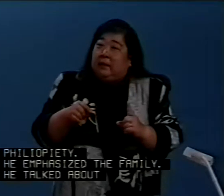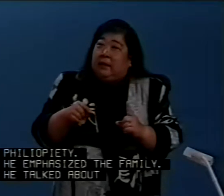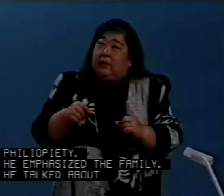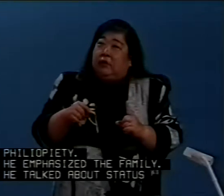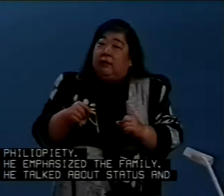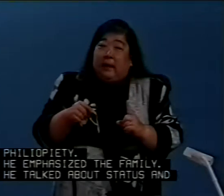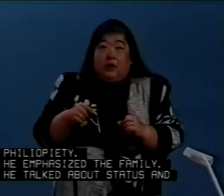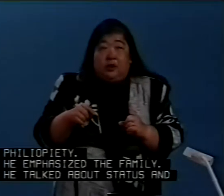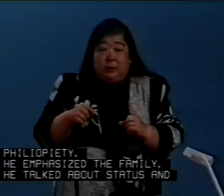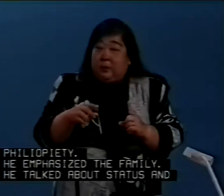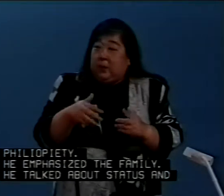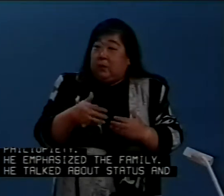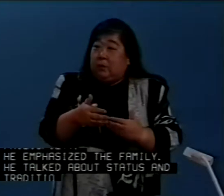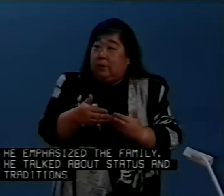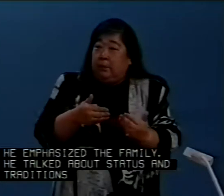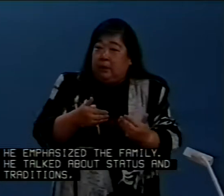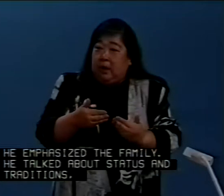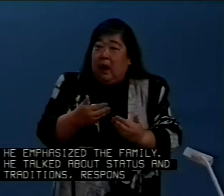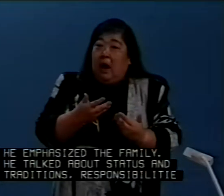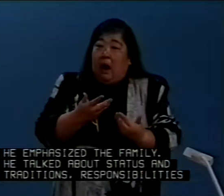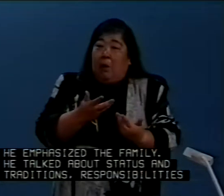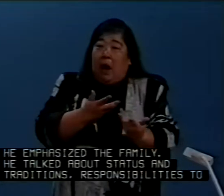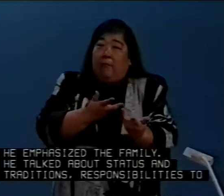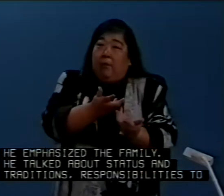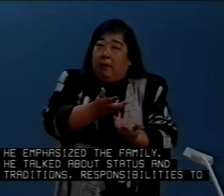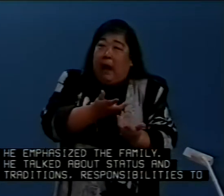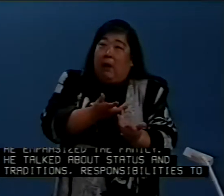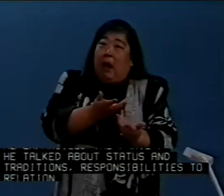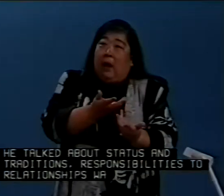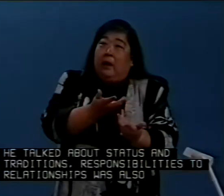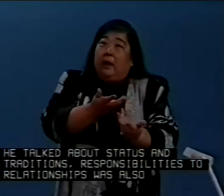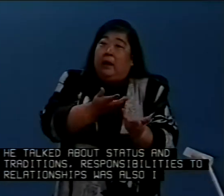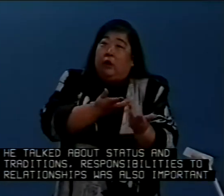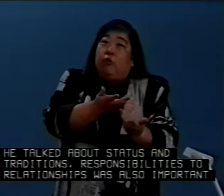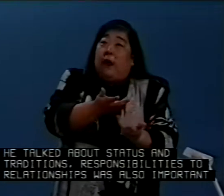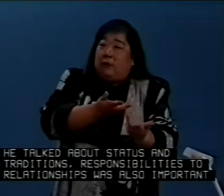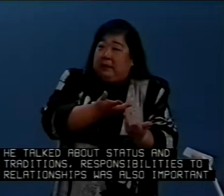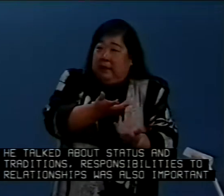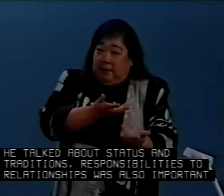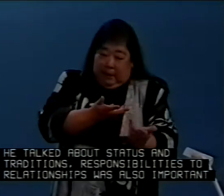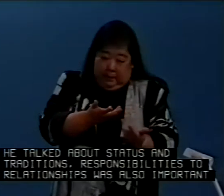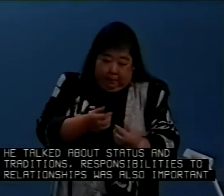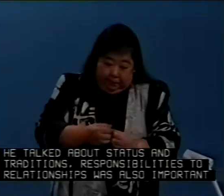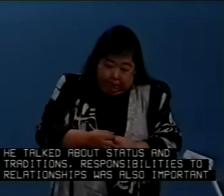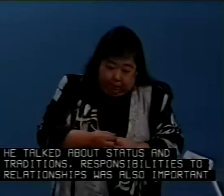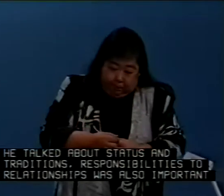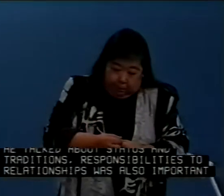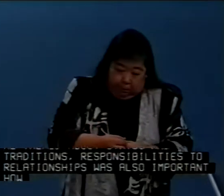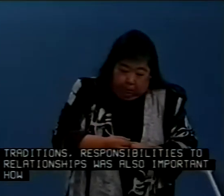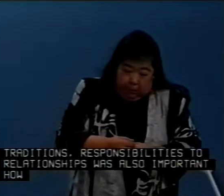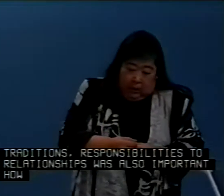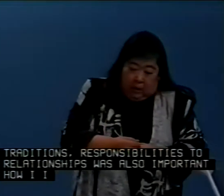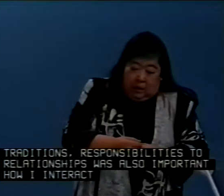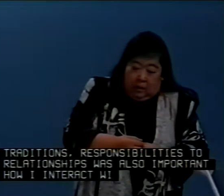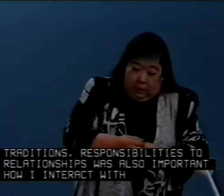Responsibilities to relationships was also important. How I interact with somebody. He